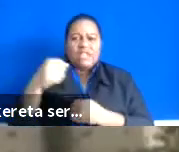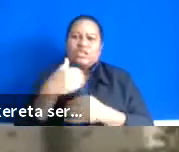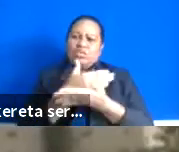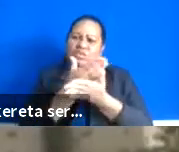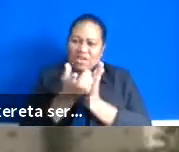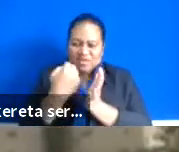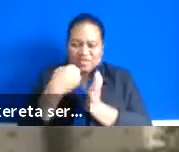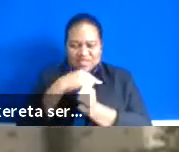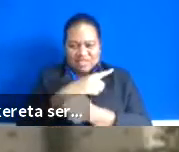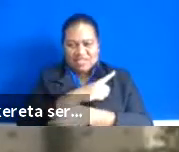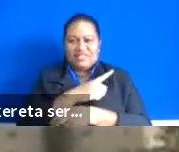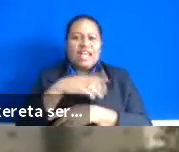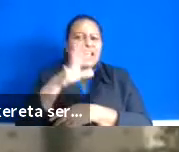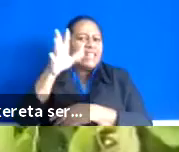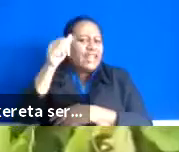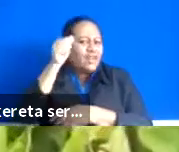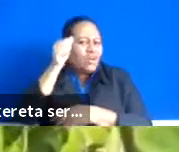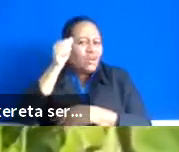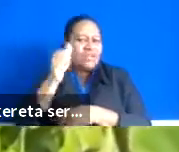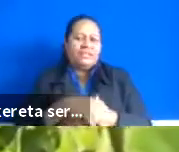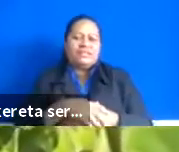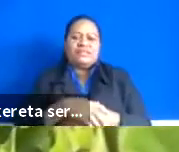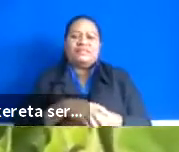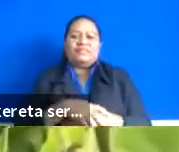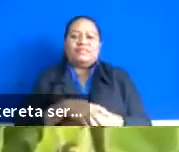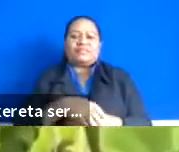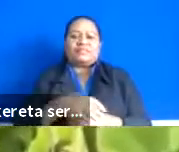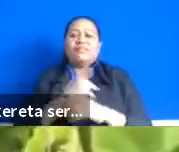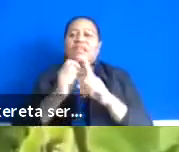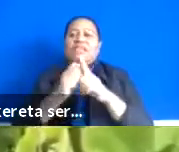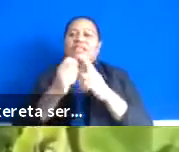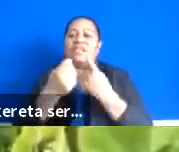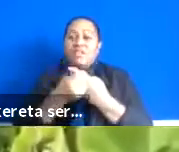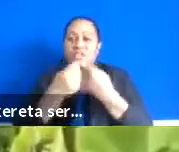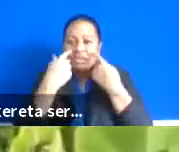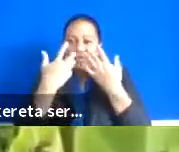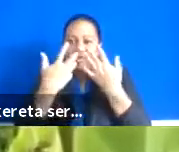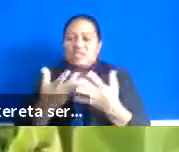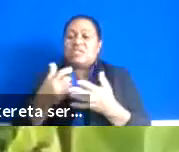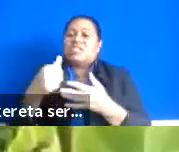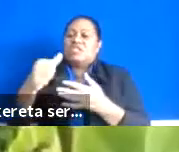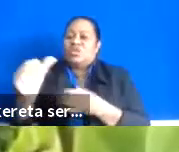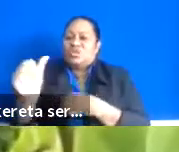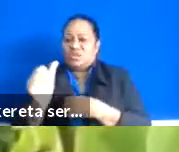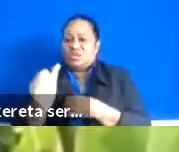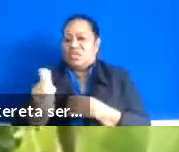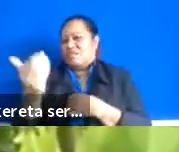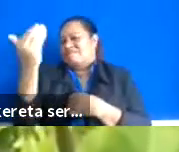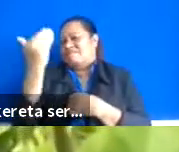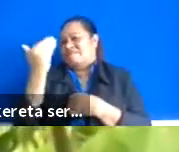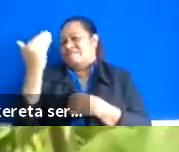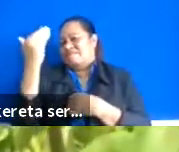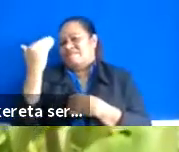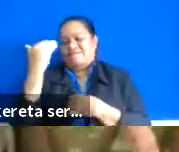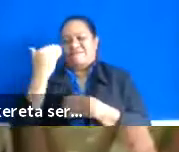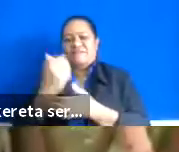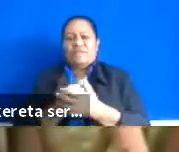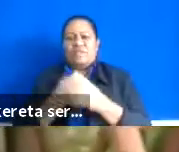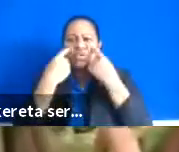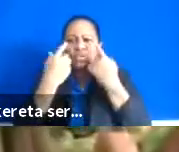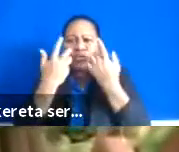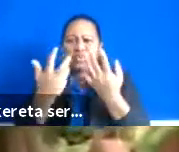knowledge of these traditional indicators that they use over the years to forecast the